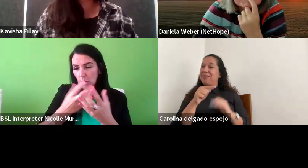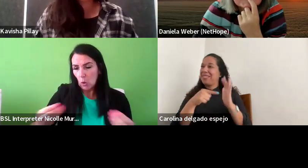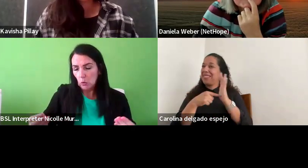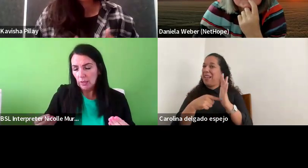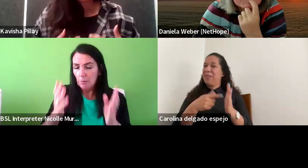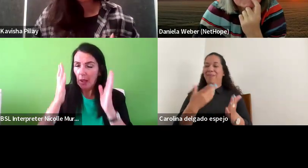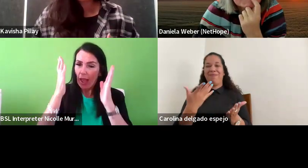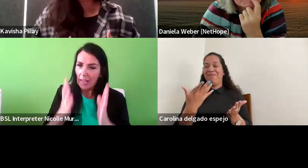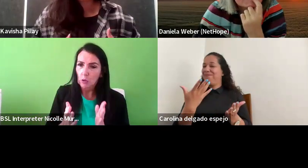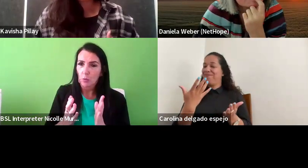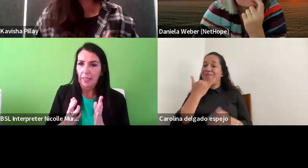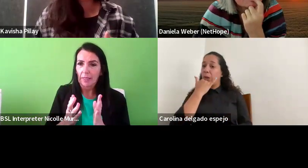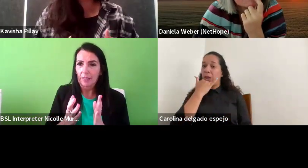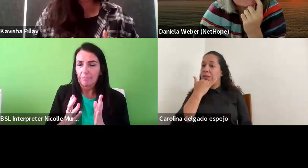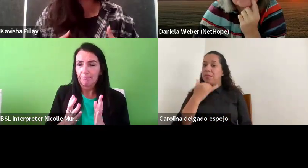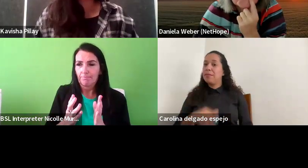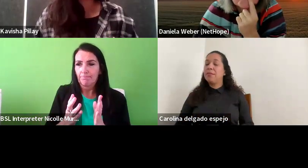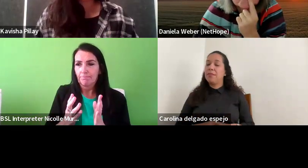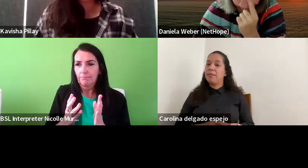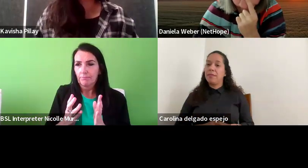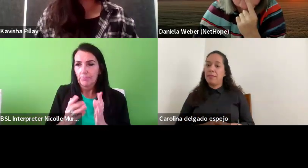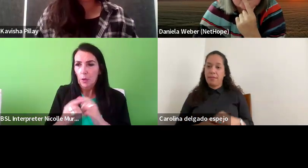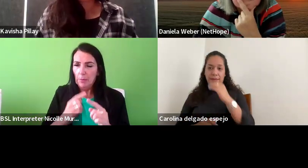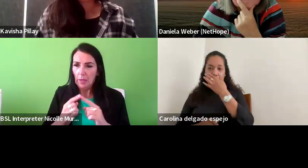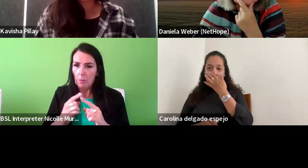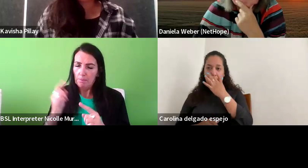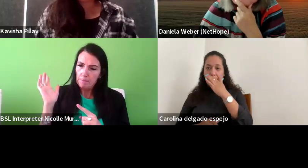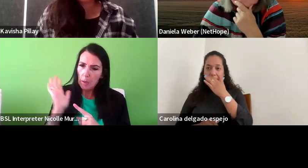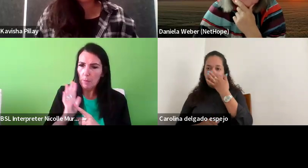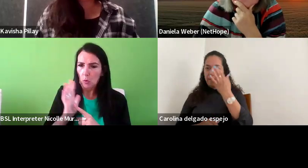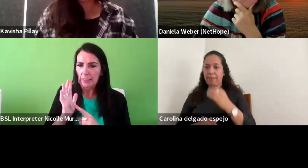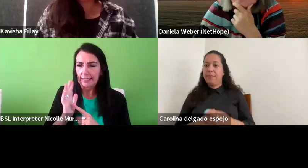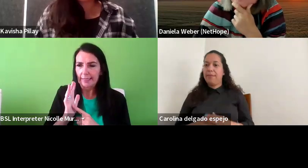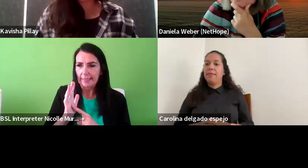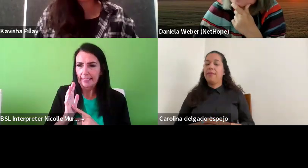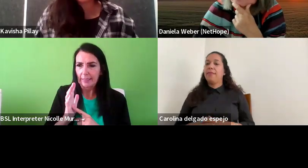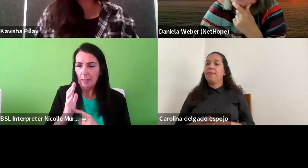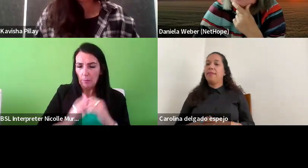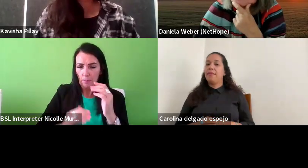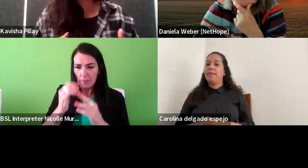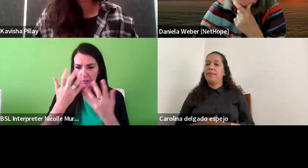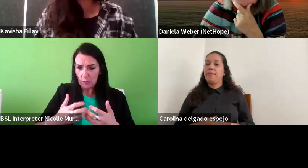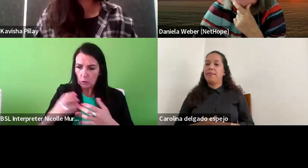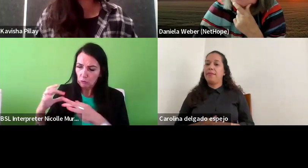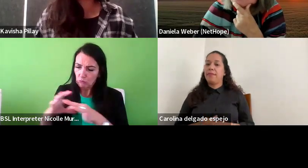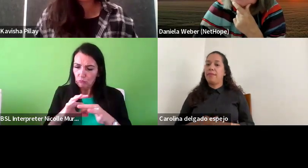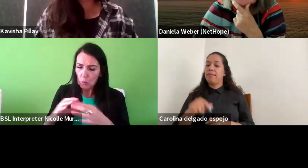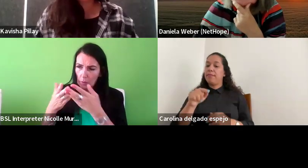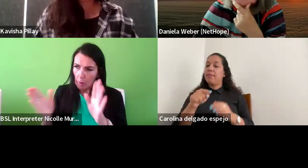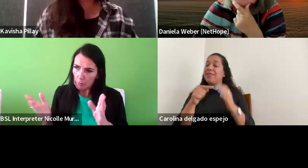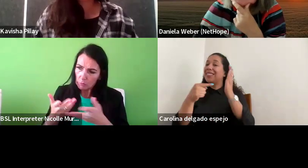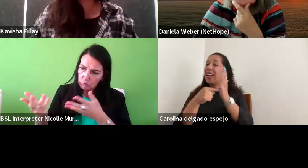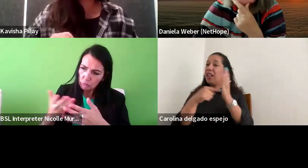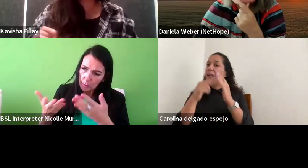to be something that becomes front and center of of building technology, and that the public